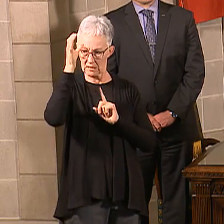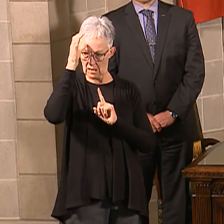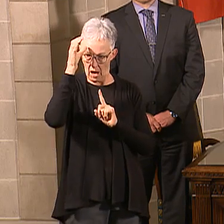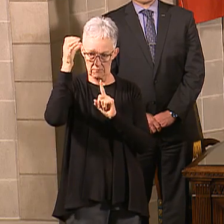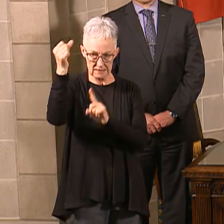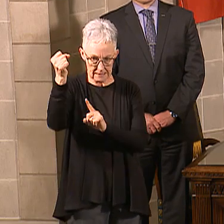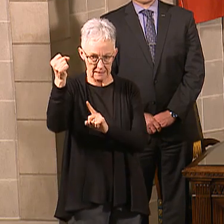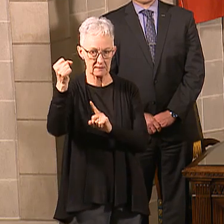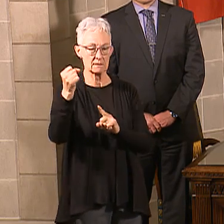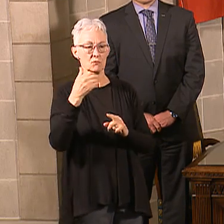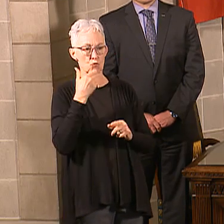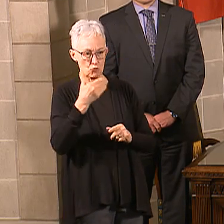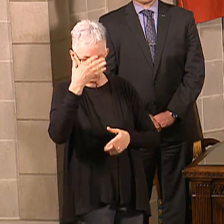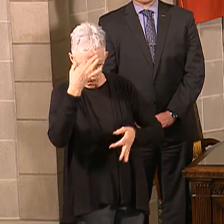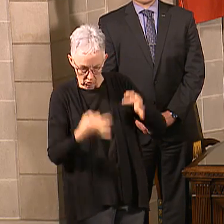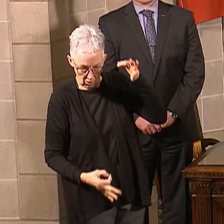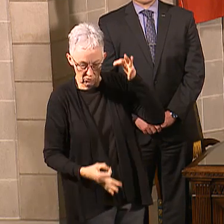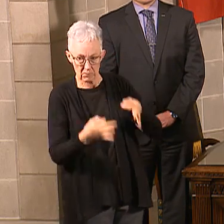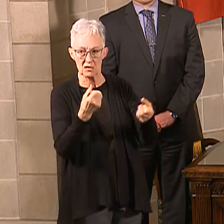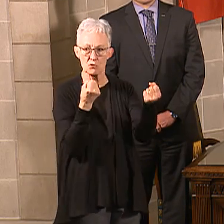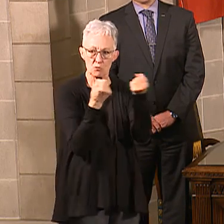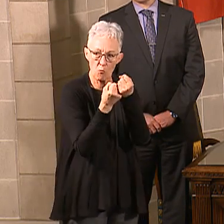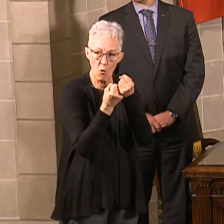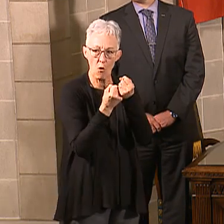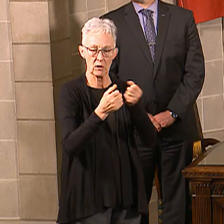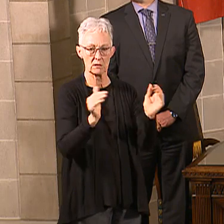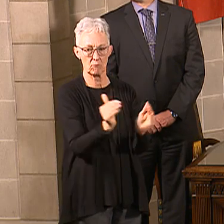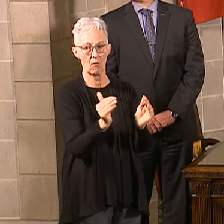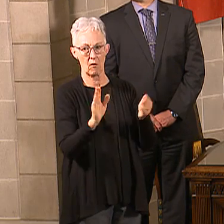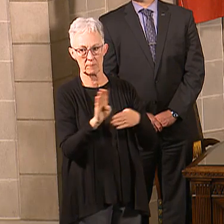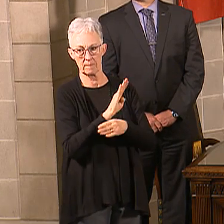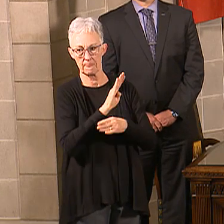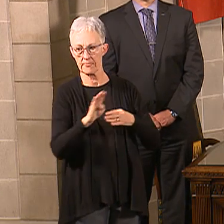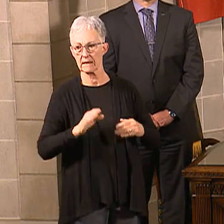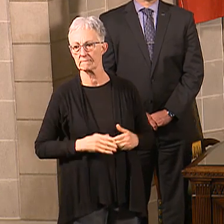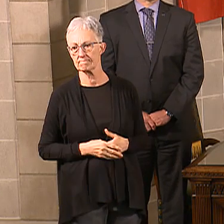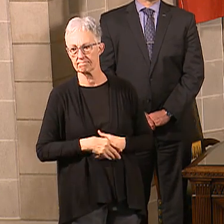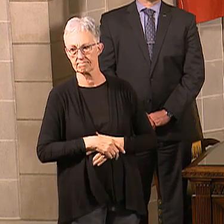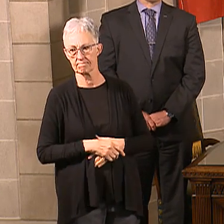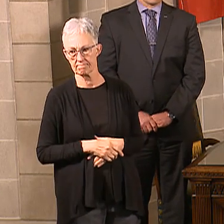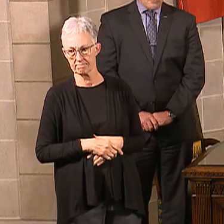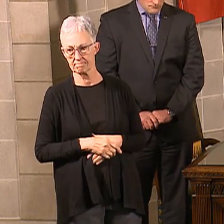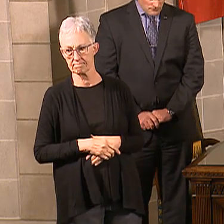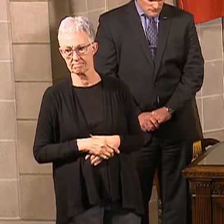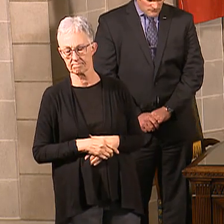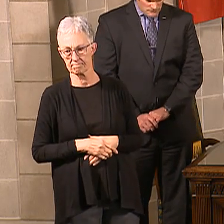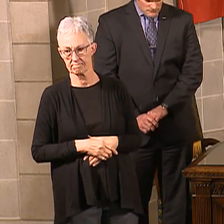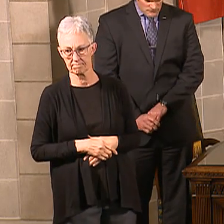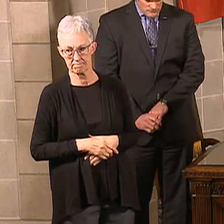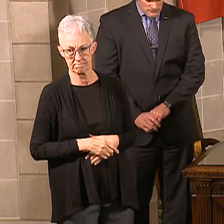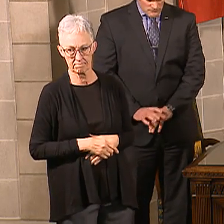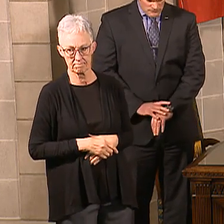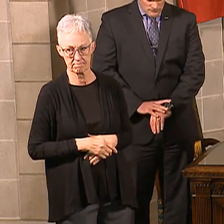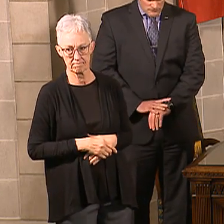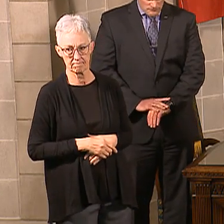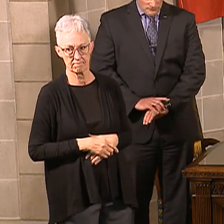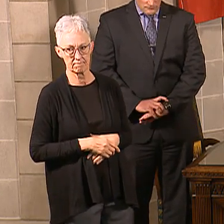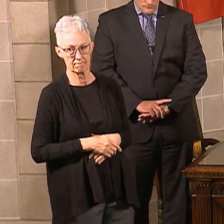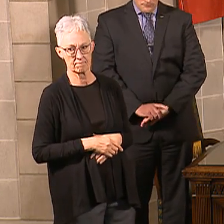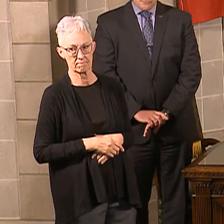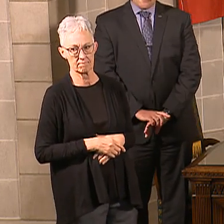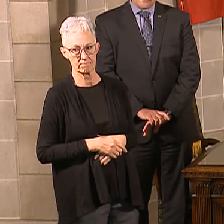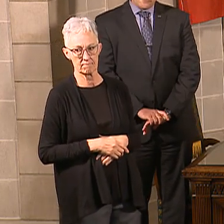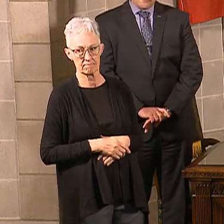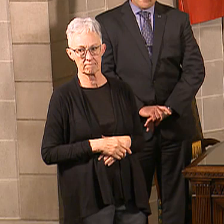your small businesses. Yeah. Kind of in that same line with daycare, on the flip side, the home family provider, a lot of questions coming in because of the